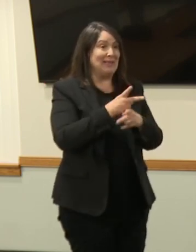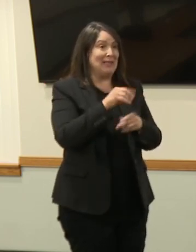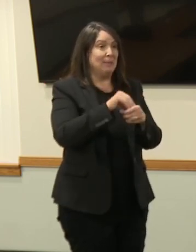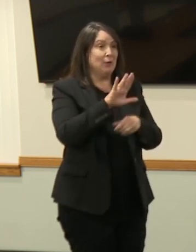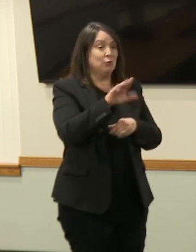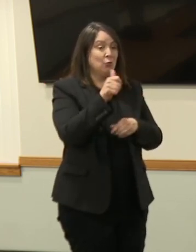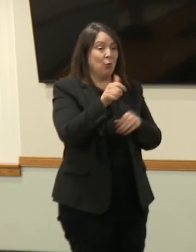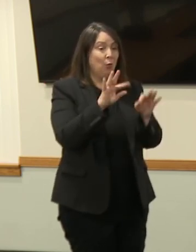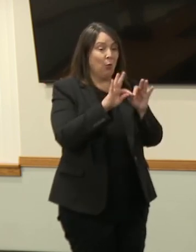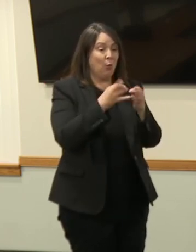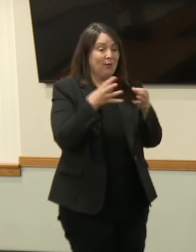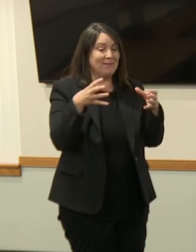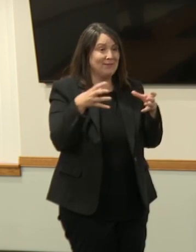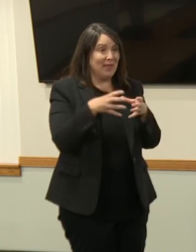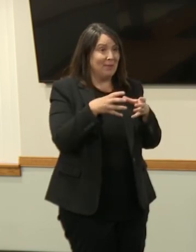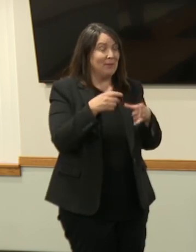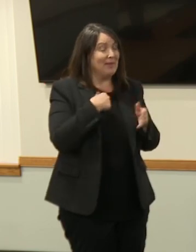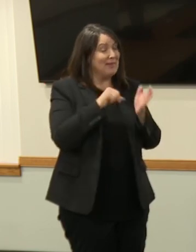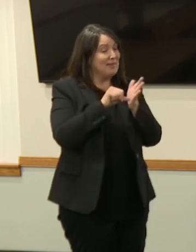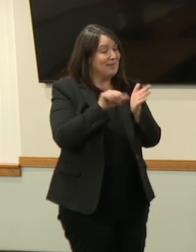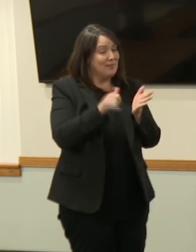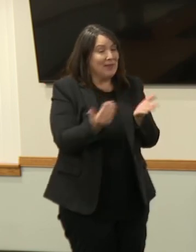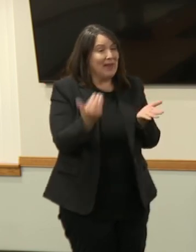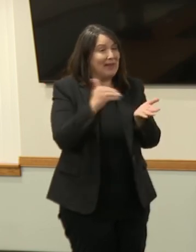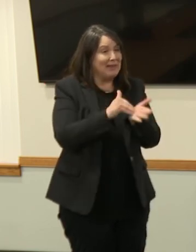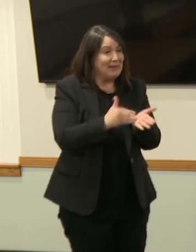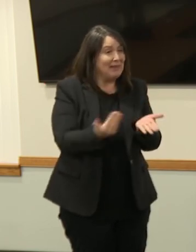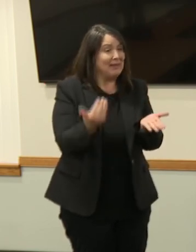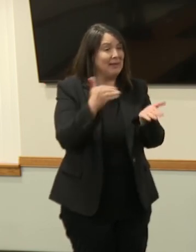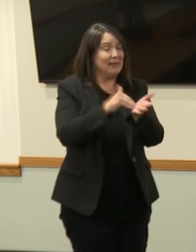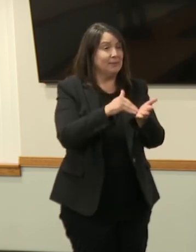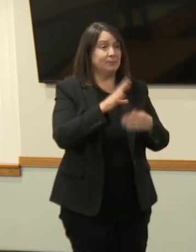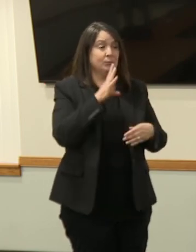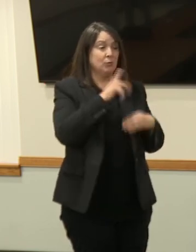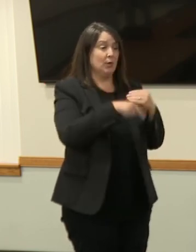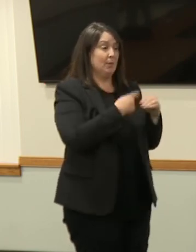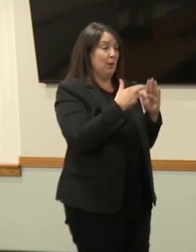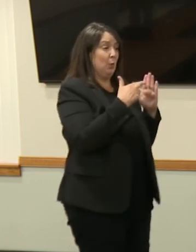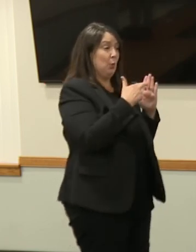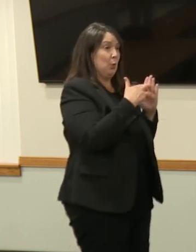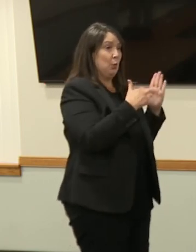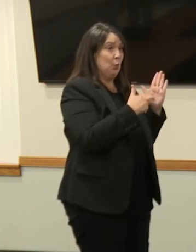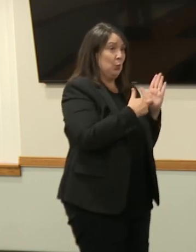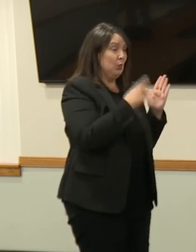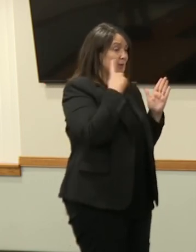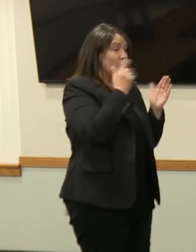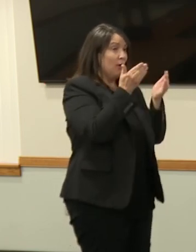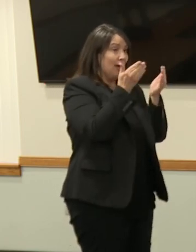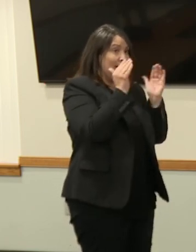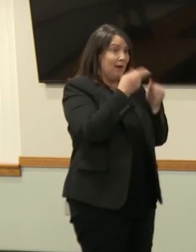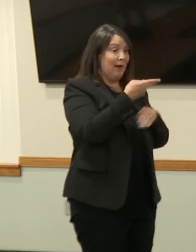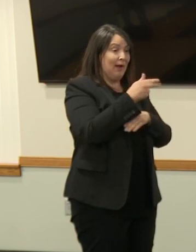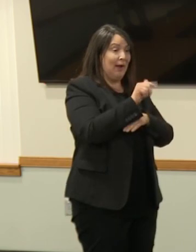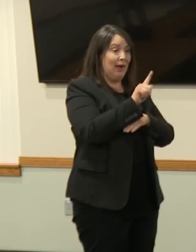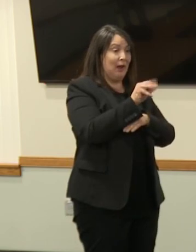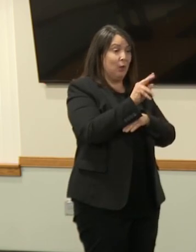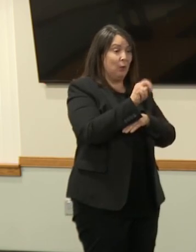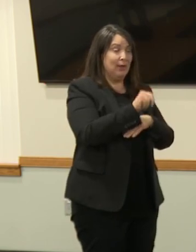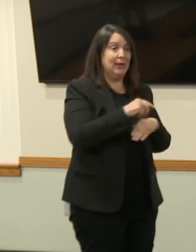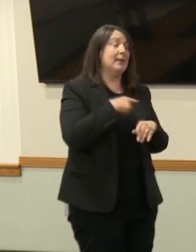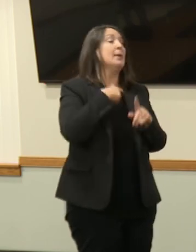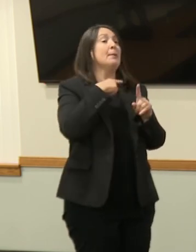times, and that's really key. When we talk about all the guidance, not only for Halloween, but moving into Thanksgiving and to